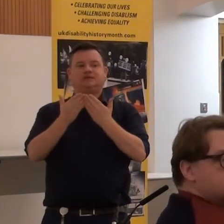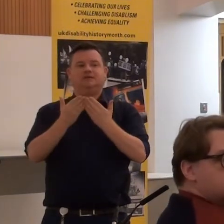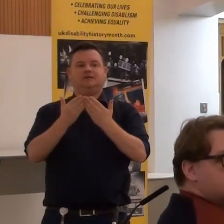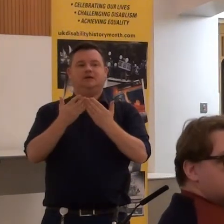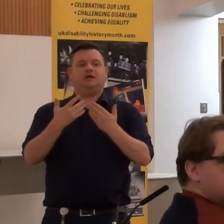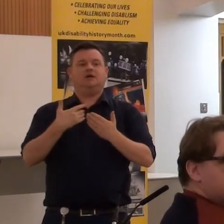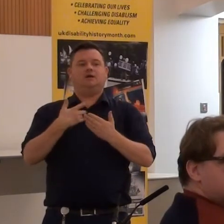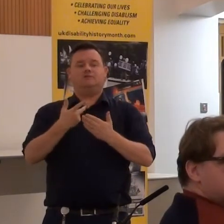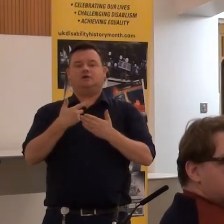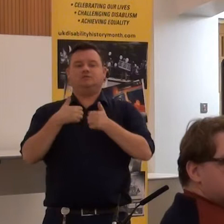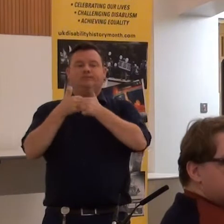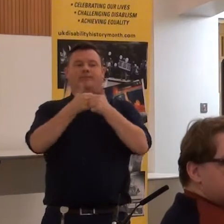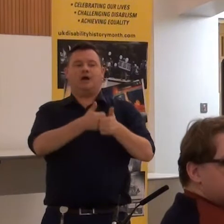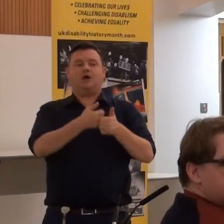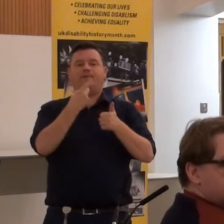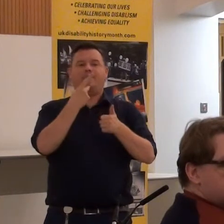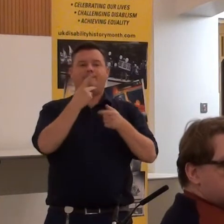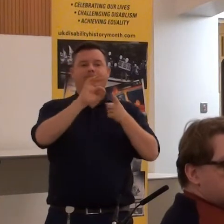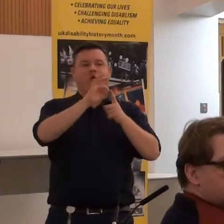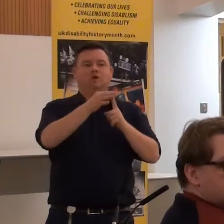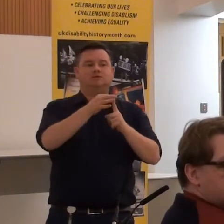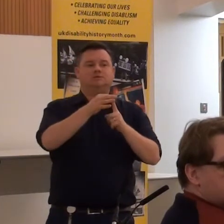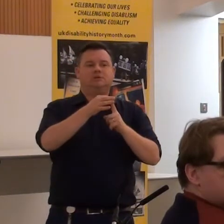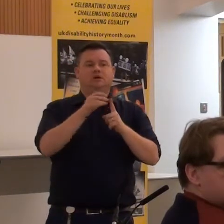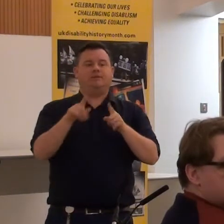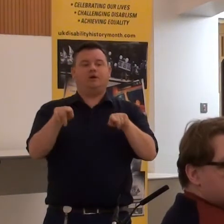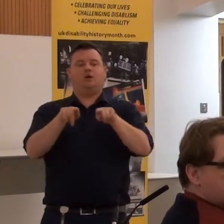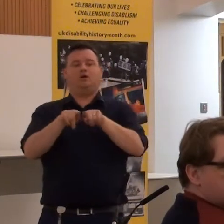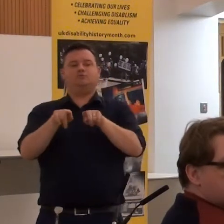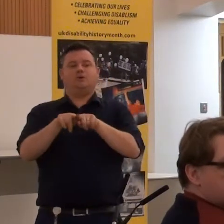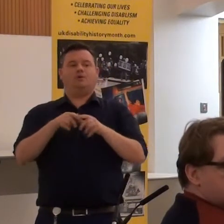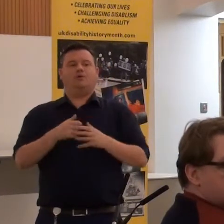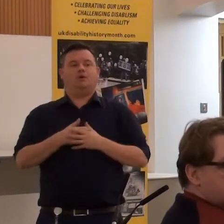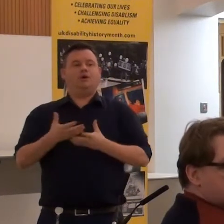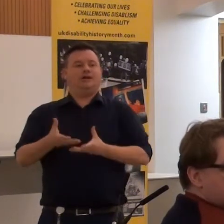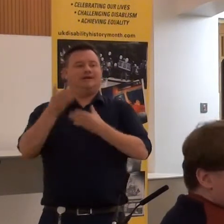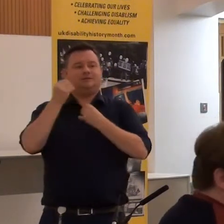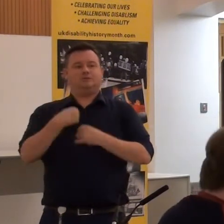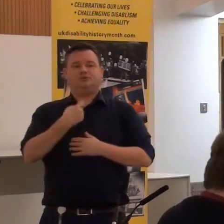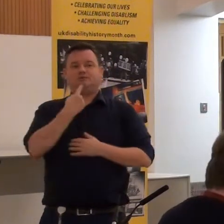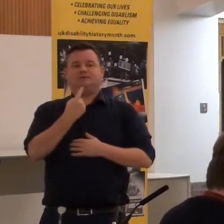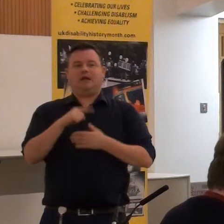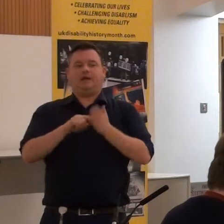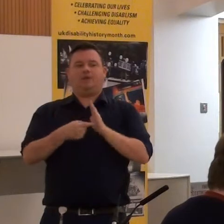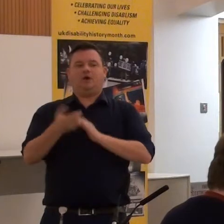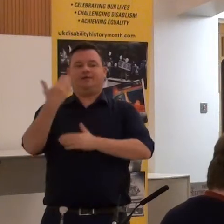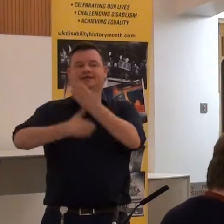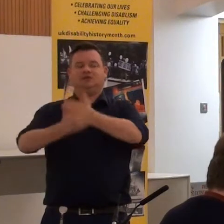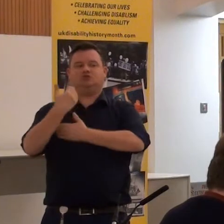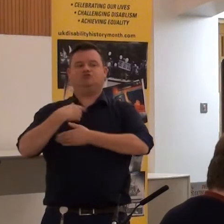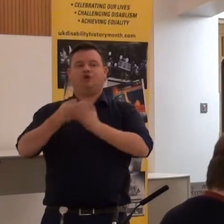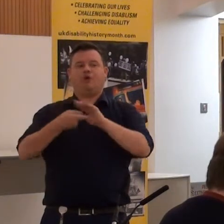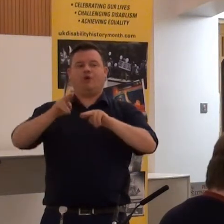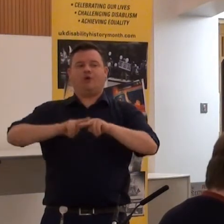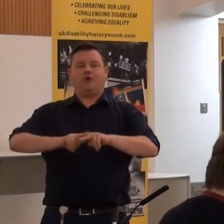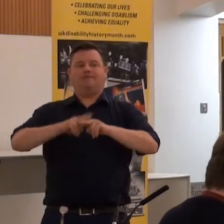second point you made, I do agree with that. But also, just listening to what you were saying about the history of disability